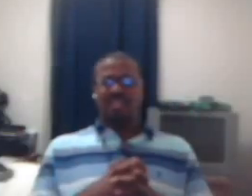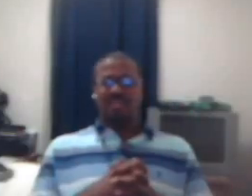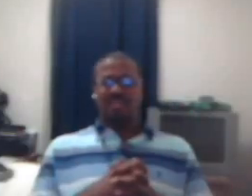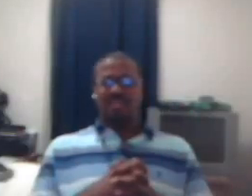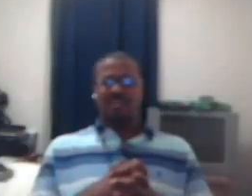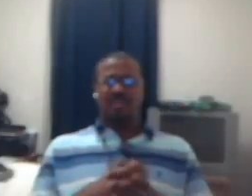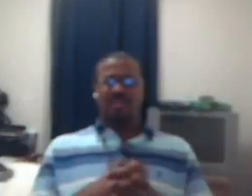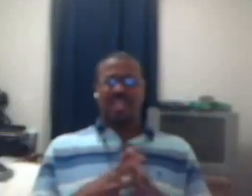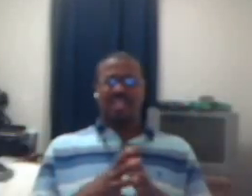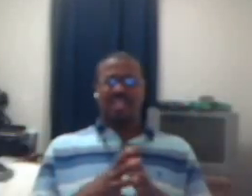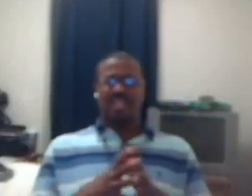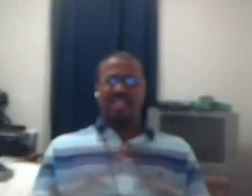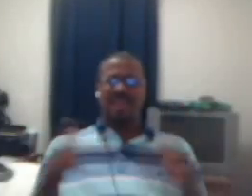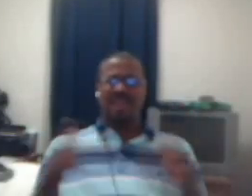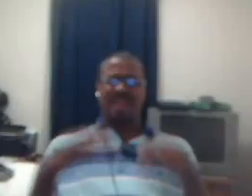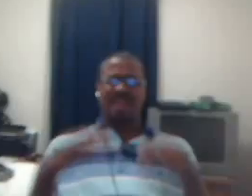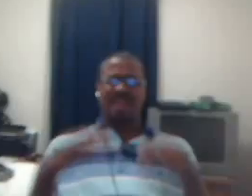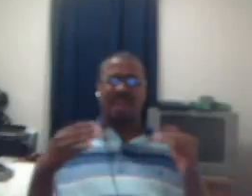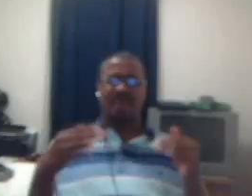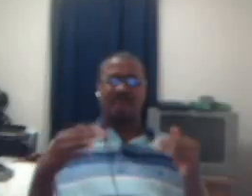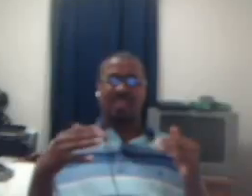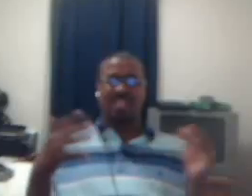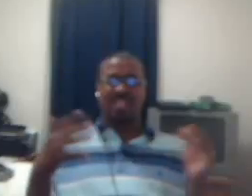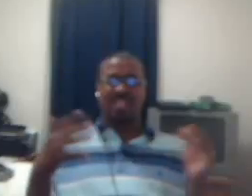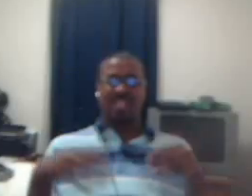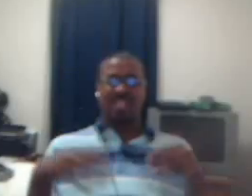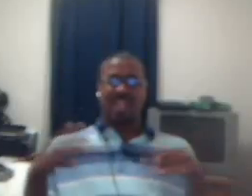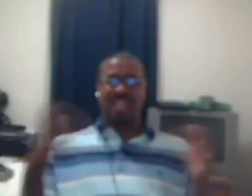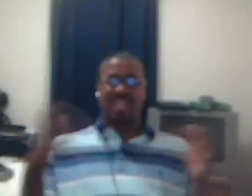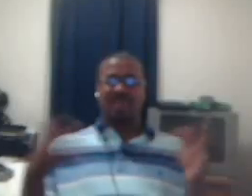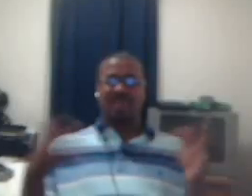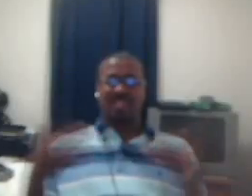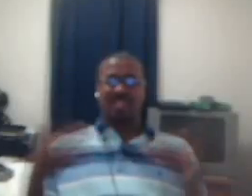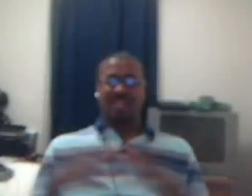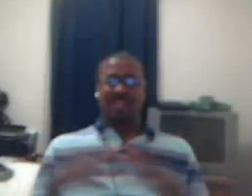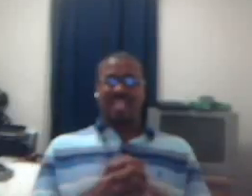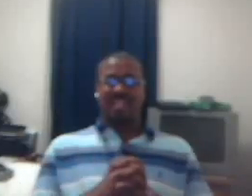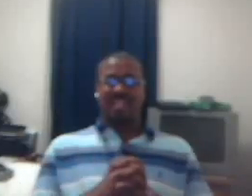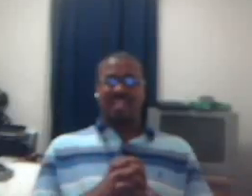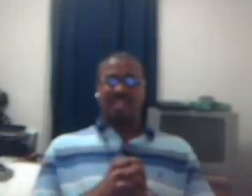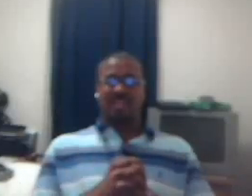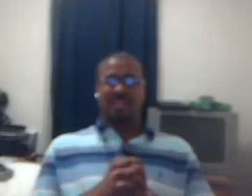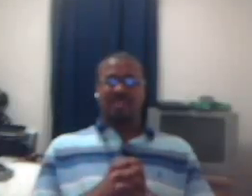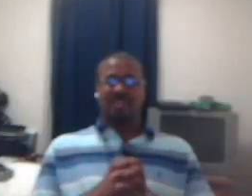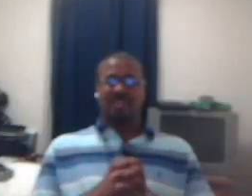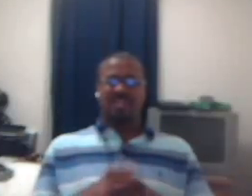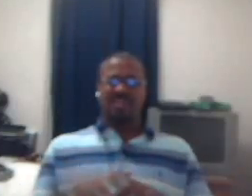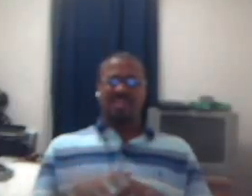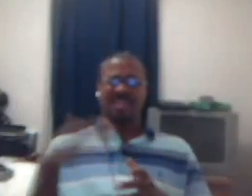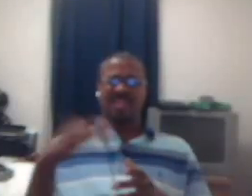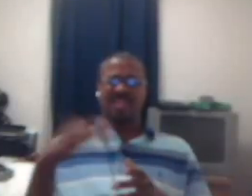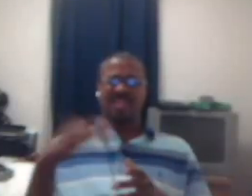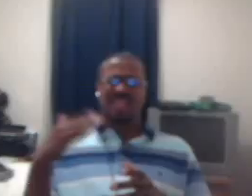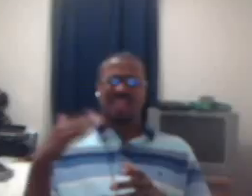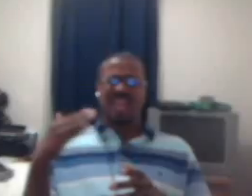know, okay? Because I'm part autistic, Asperger and stuff like that, you know? So sometimes